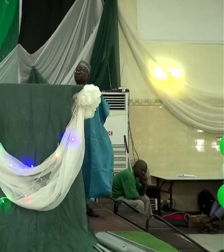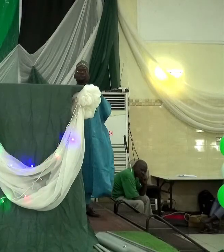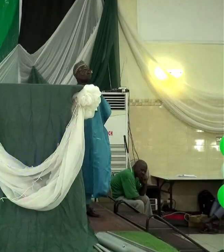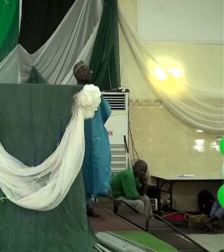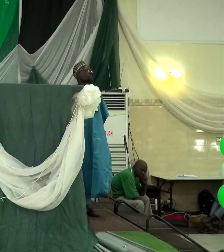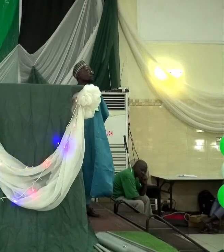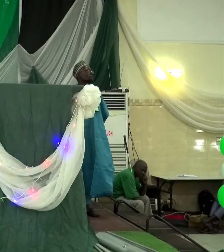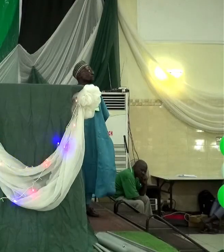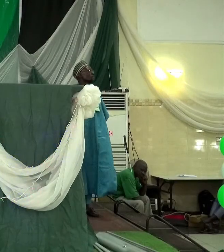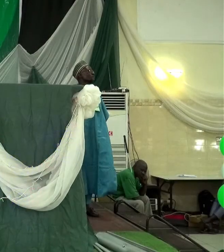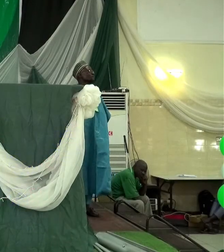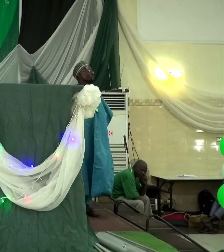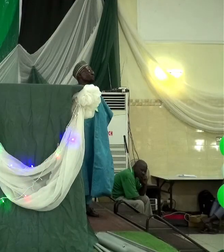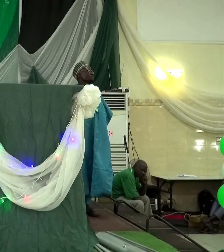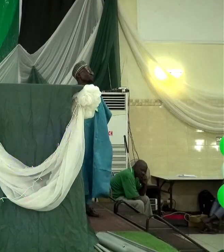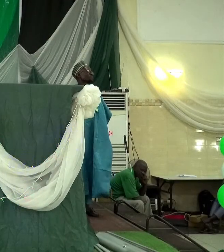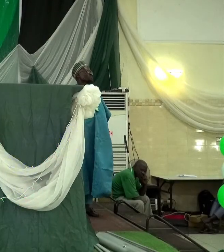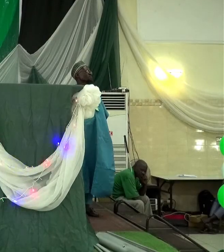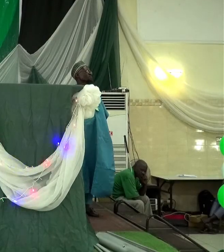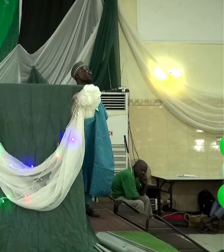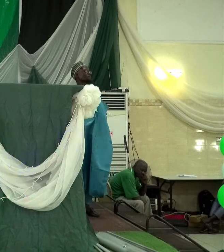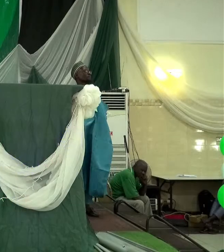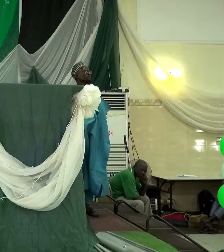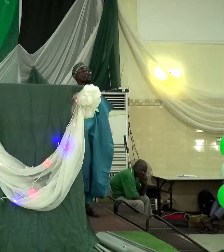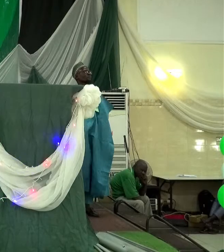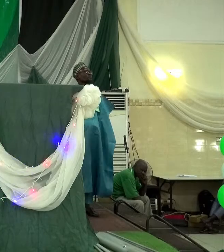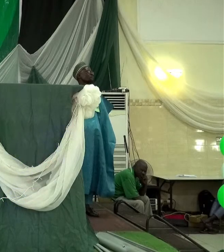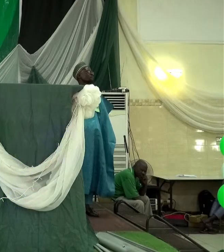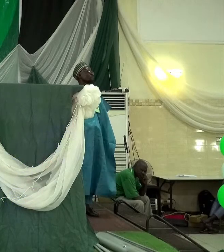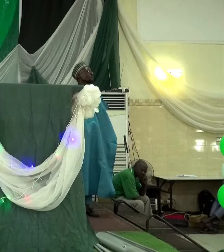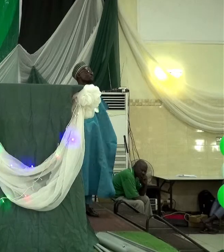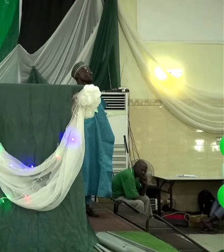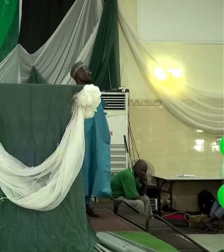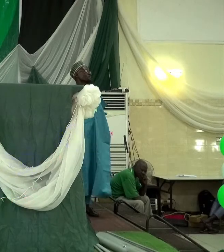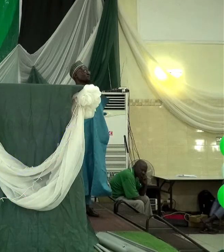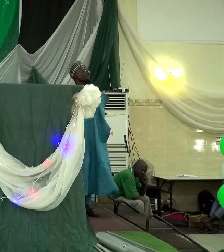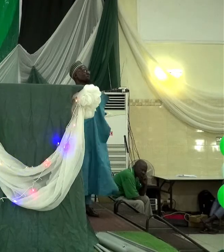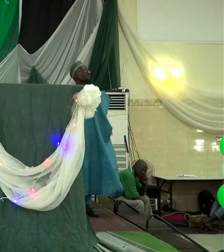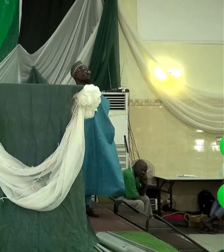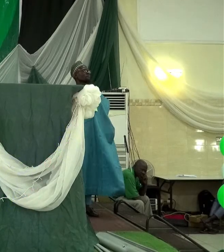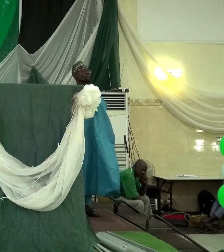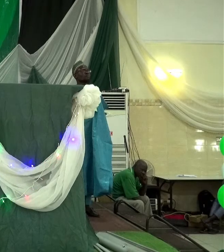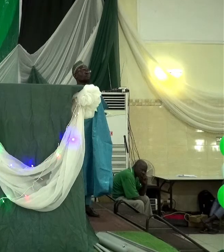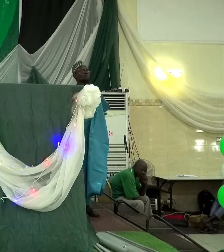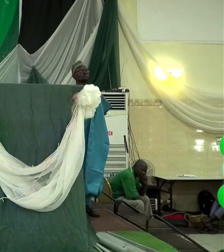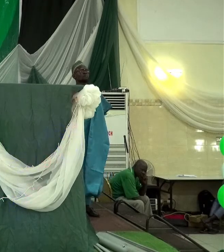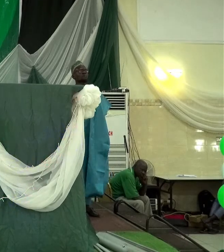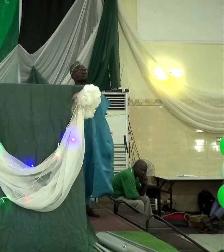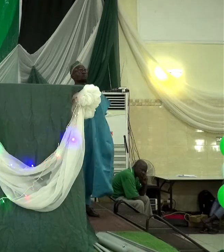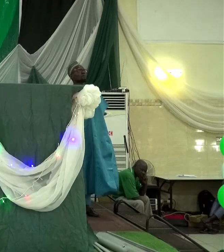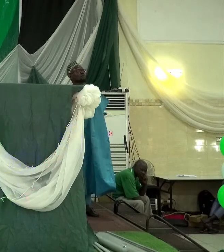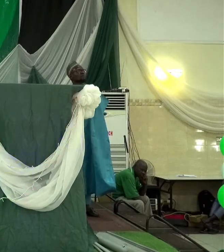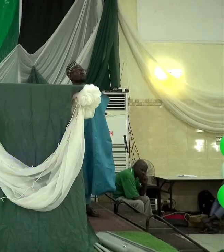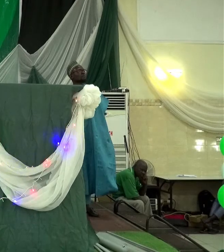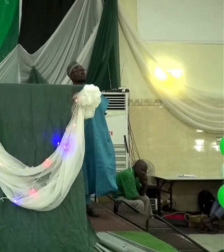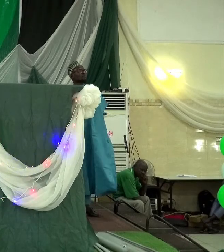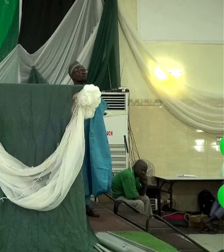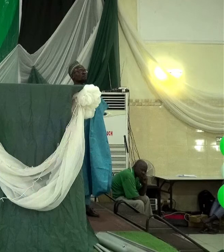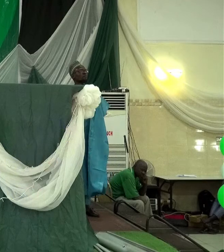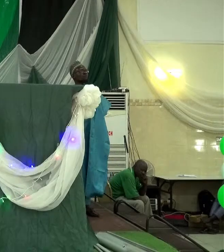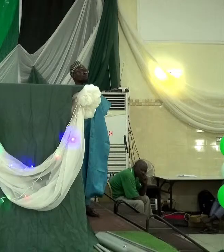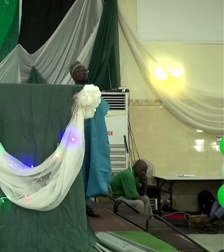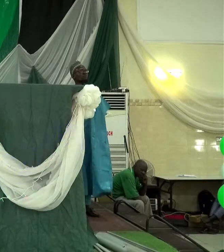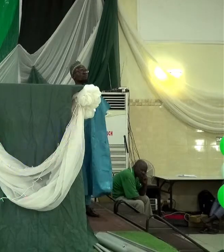si annual lecture todun yi lati sami ogbodun idasile ajo muslimi TMC